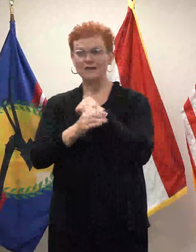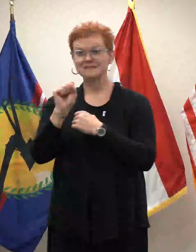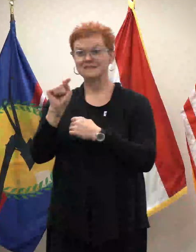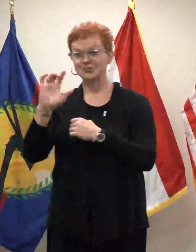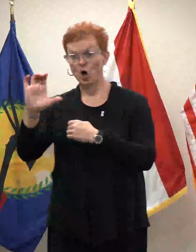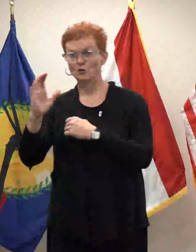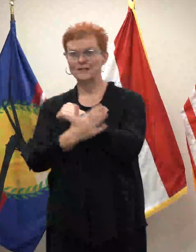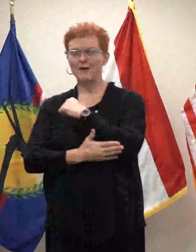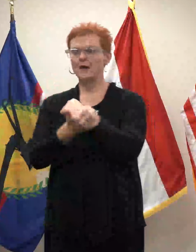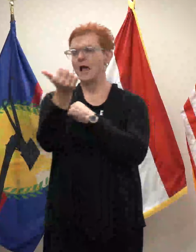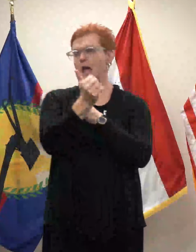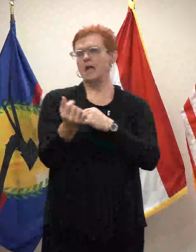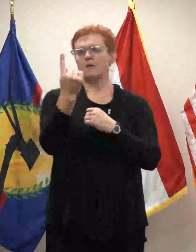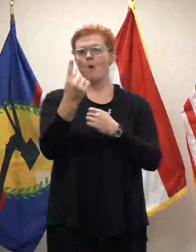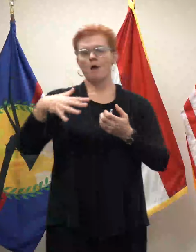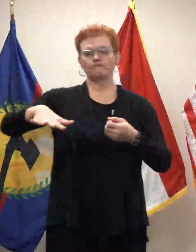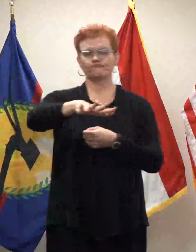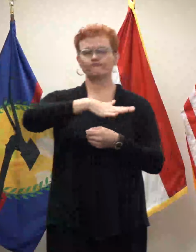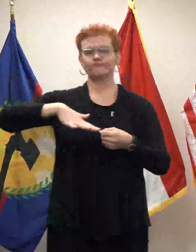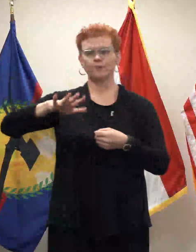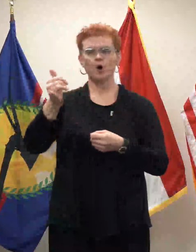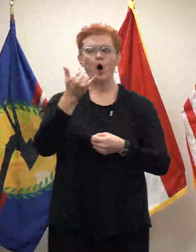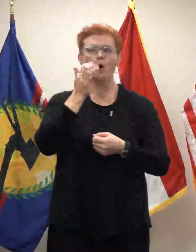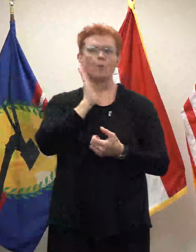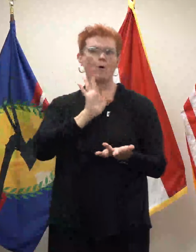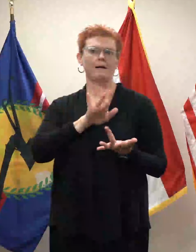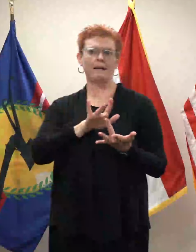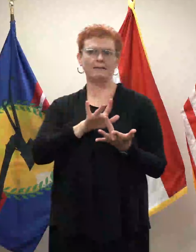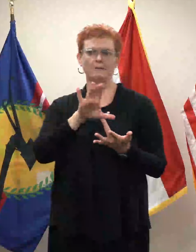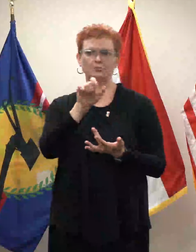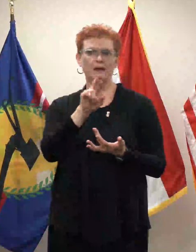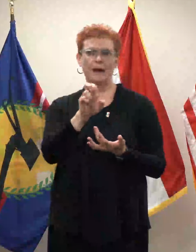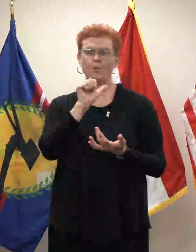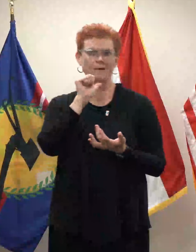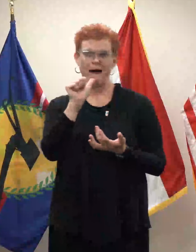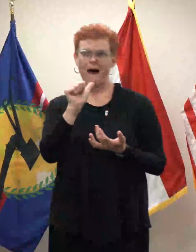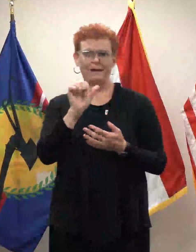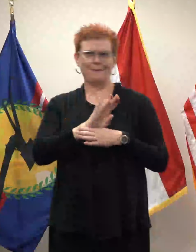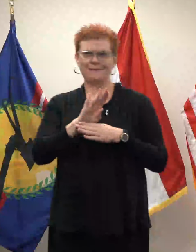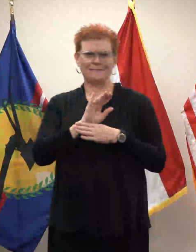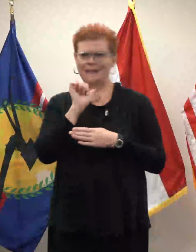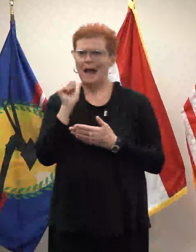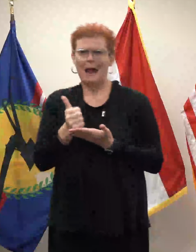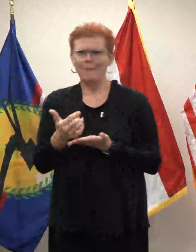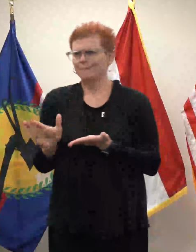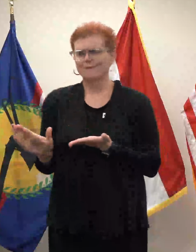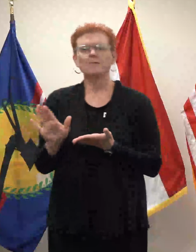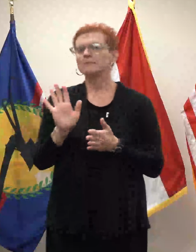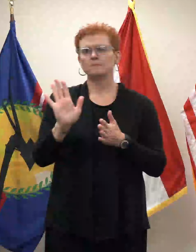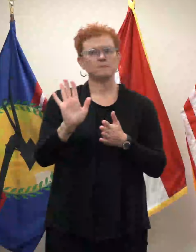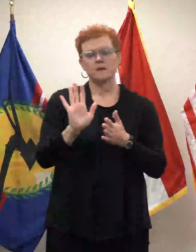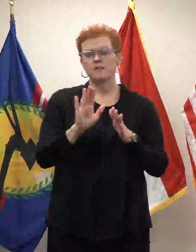County. But anybody in the region who calls us, we will help them and get them connected to care, right? So we're not in the business of not helping folks, but that's who the program is designed